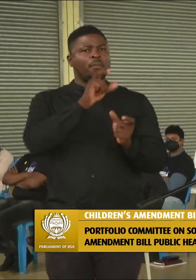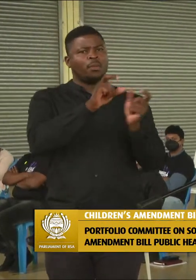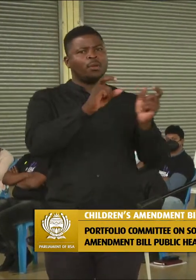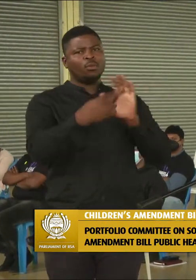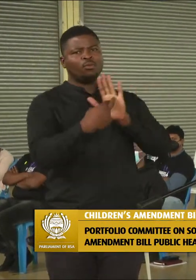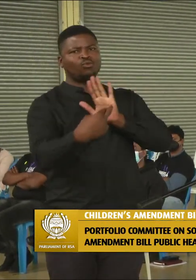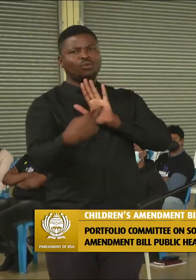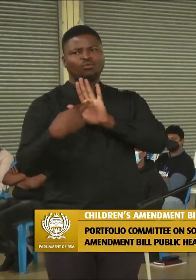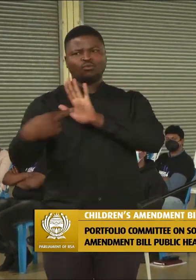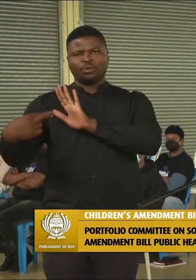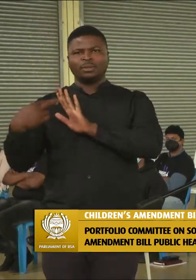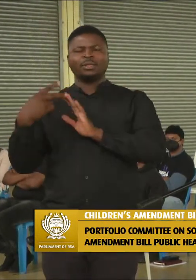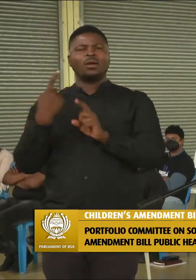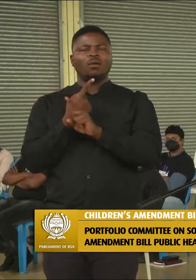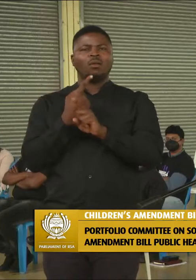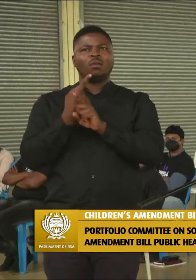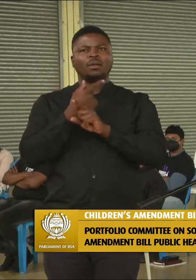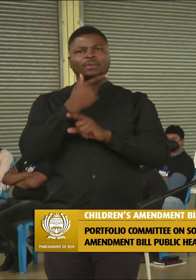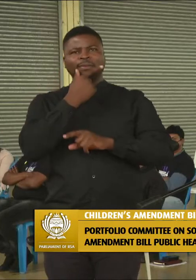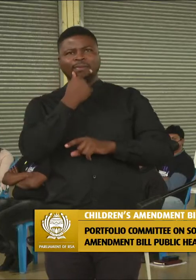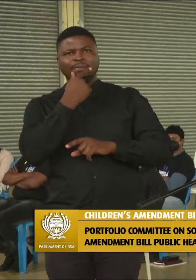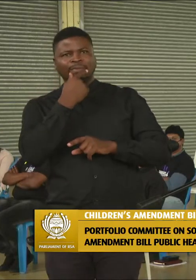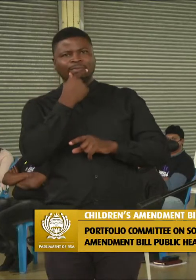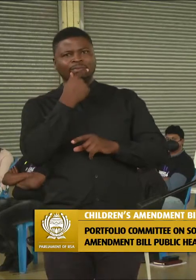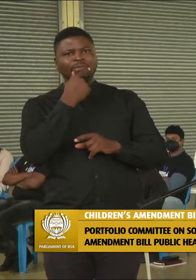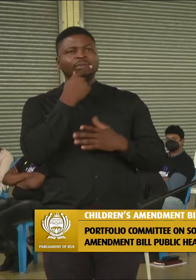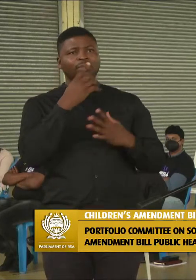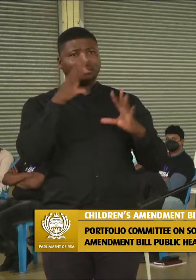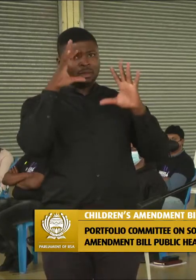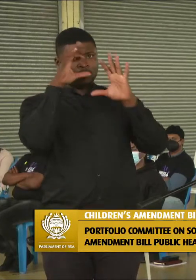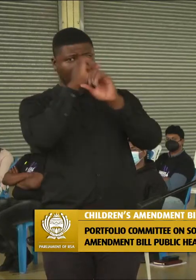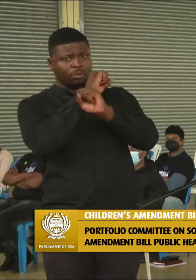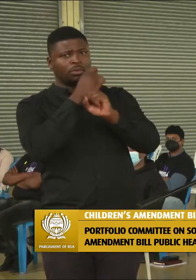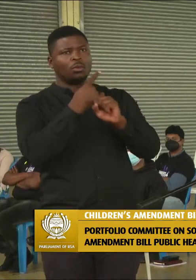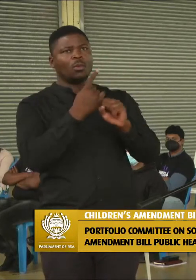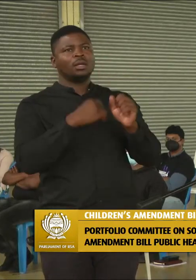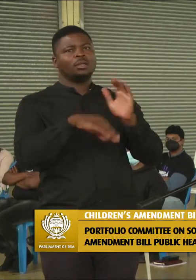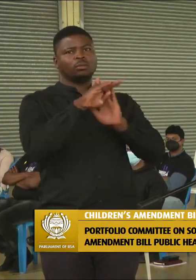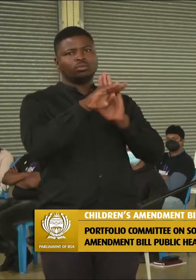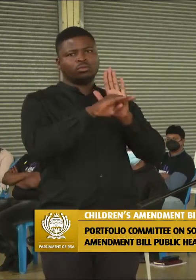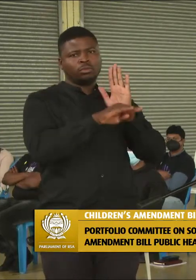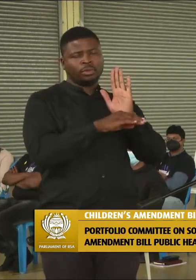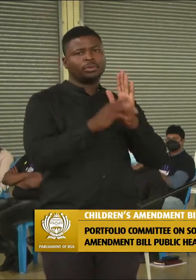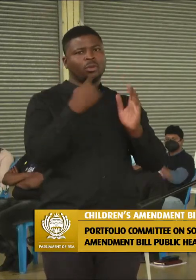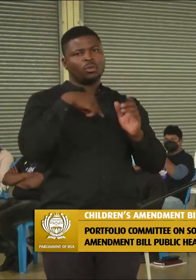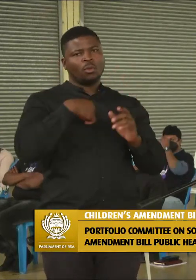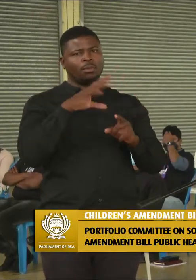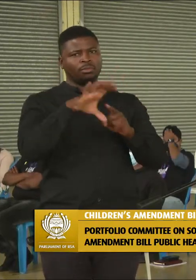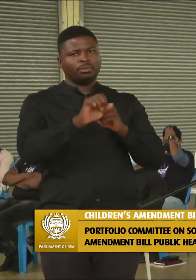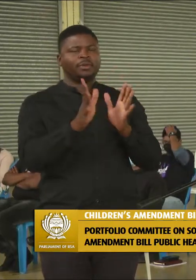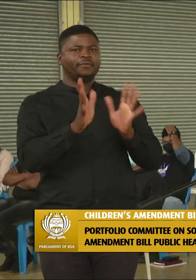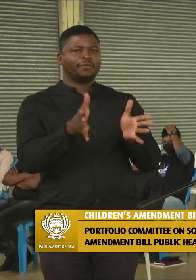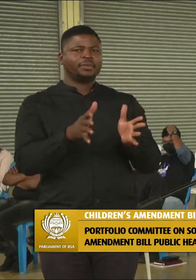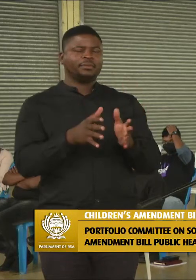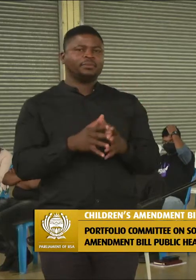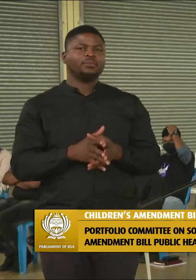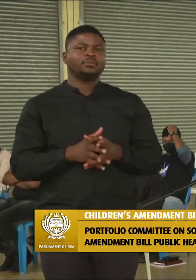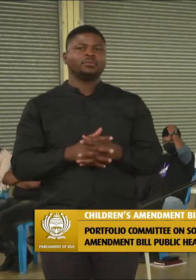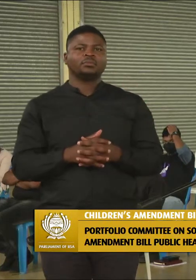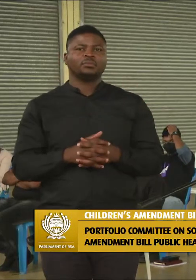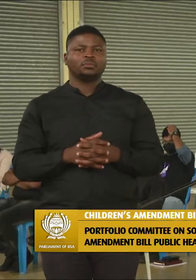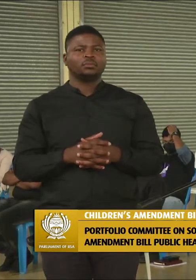are participating in the program. Ikakhulukazi othisha ngoba uthisha bathola ukuthi